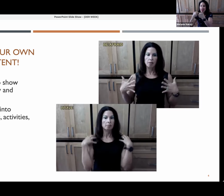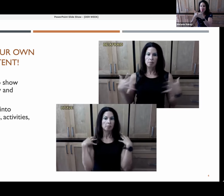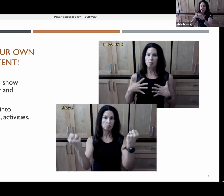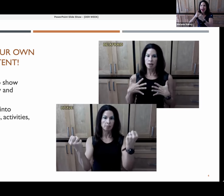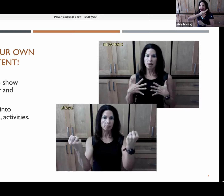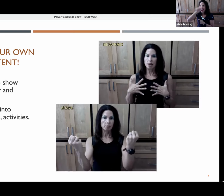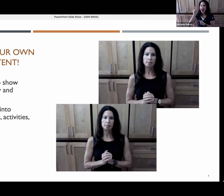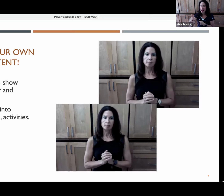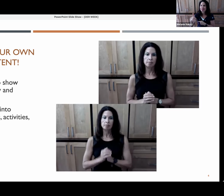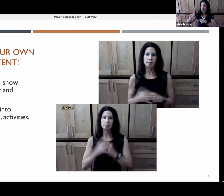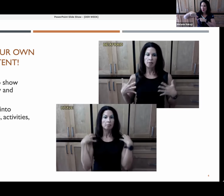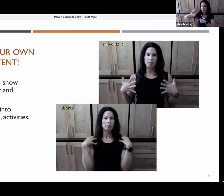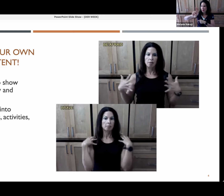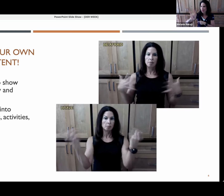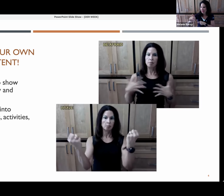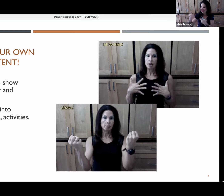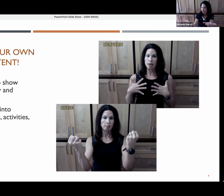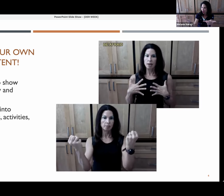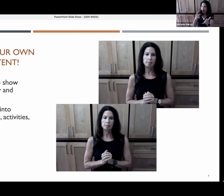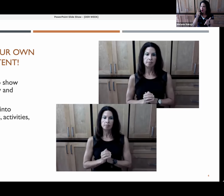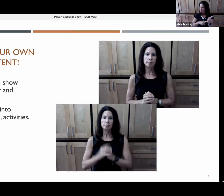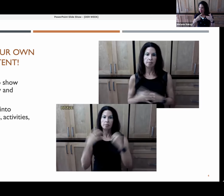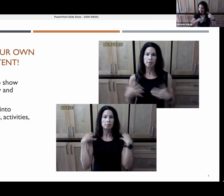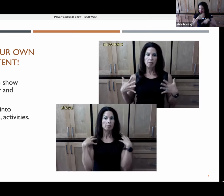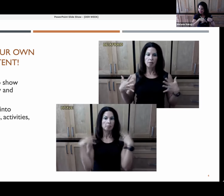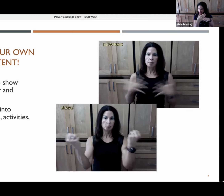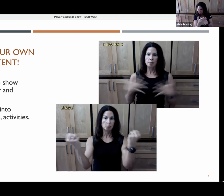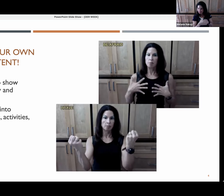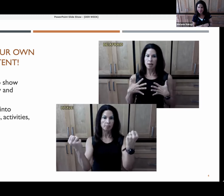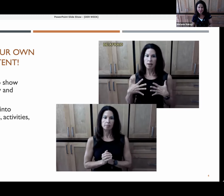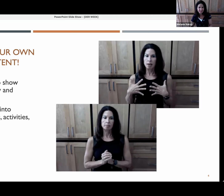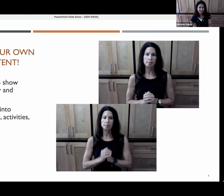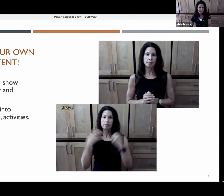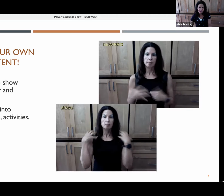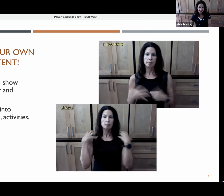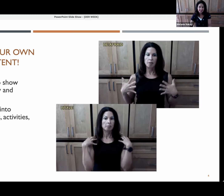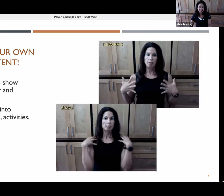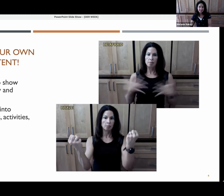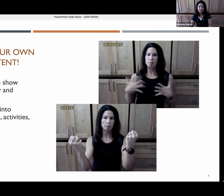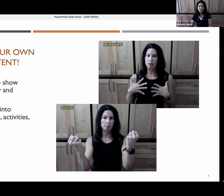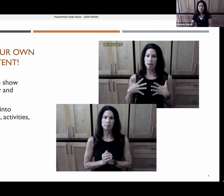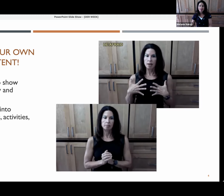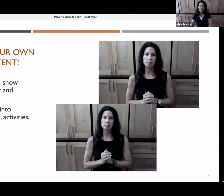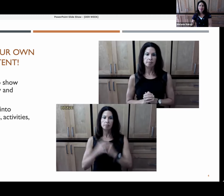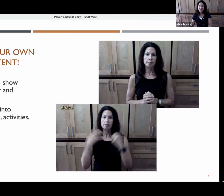I could put them into a Kahoots game. I can have a question or a quiz. Hey, what's the sign here, for example?